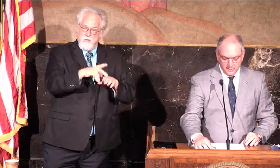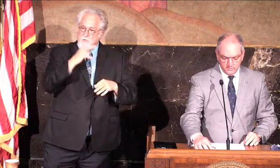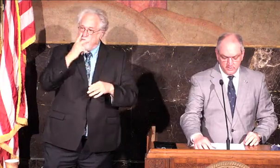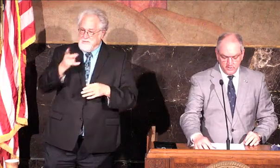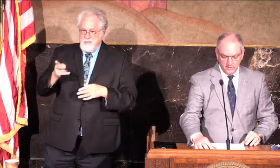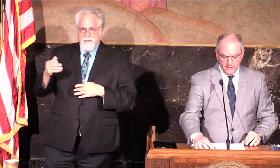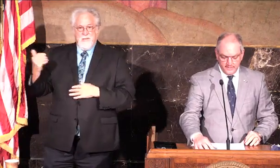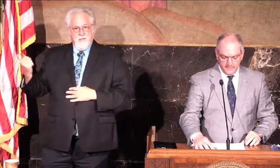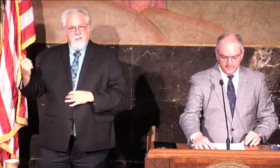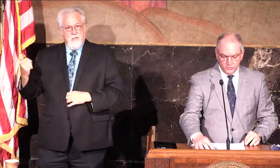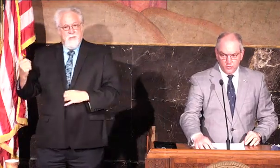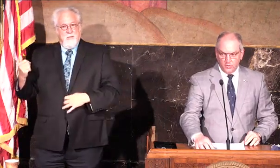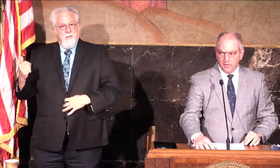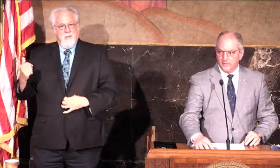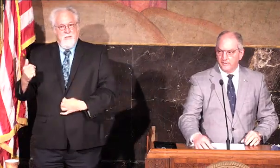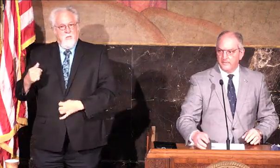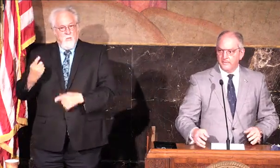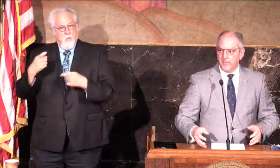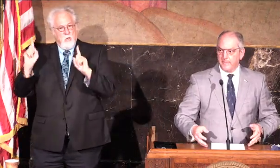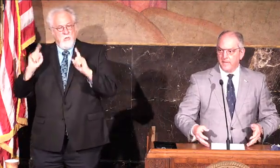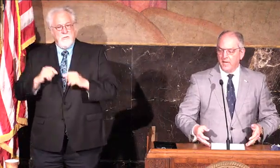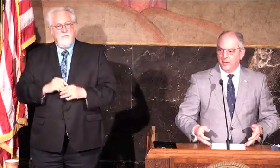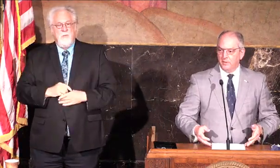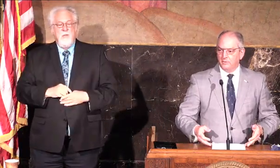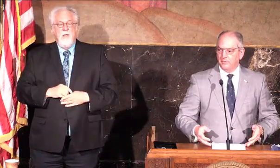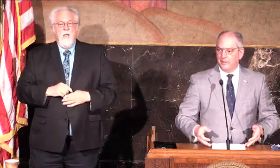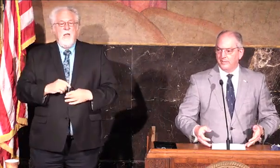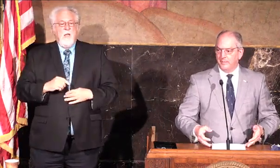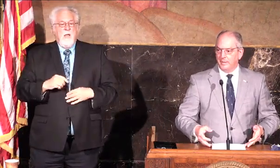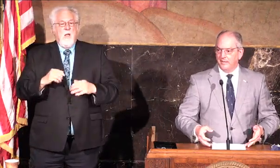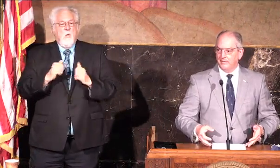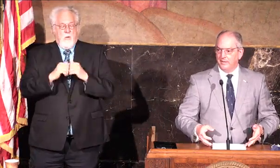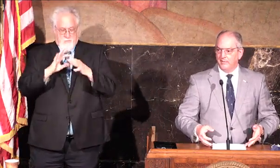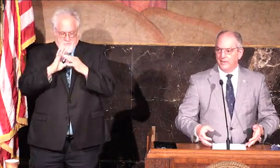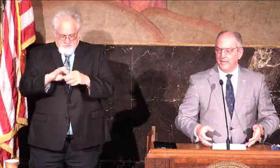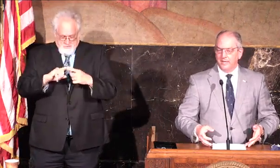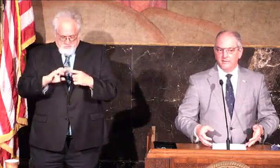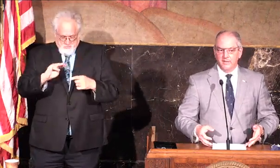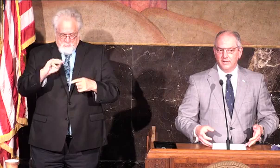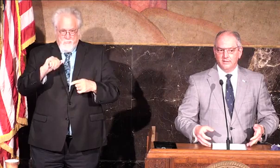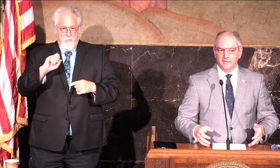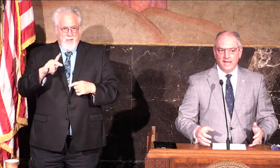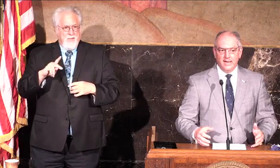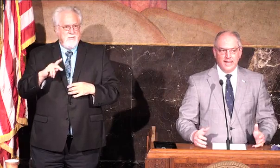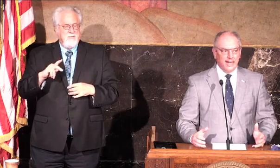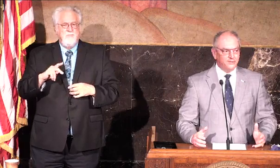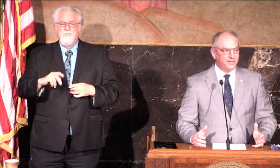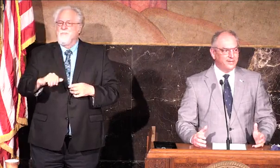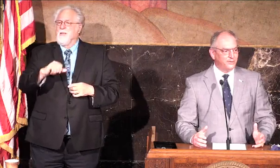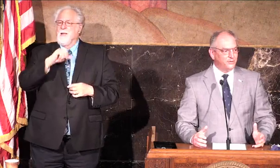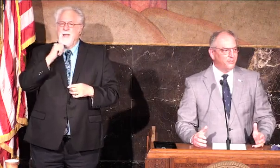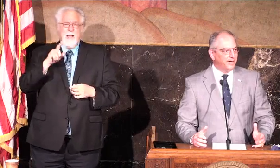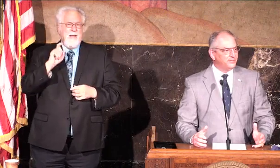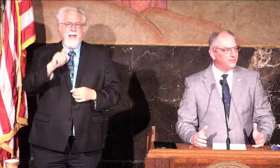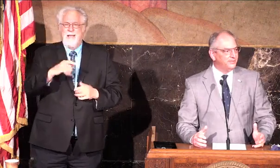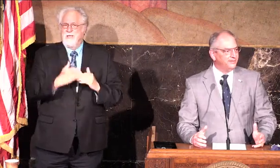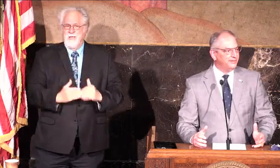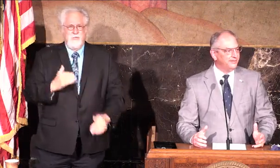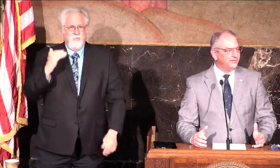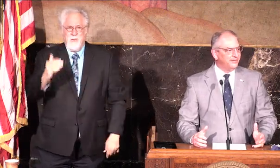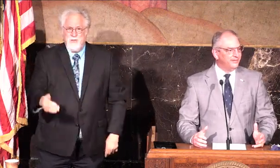these things do work. And with respect to the mask, by the way, it's not asking too